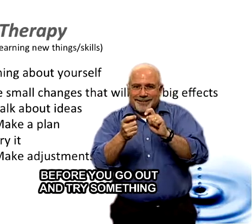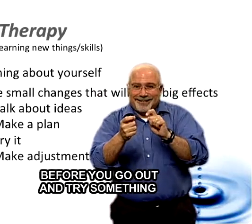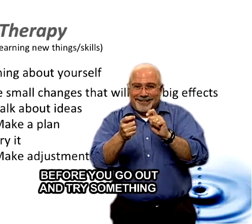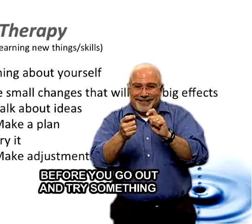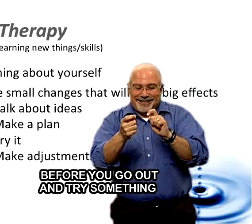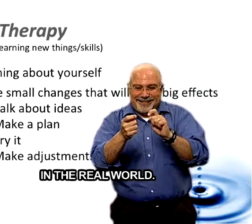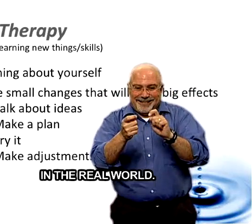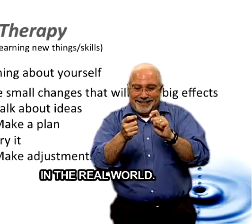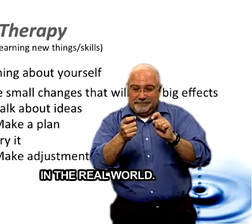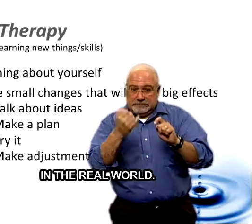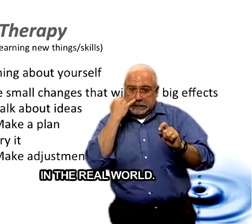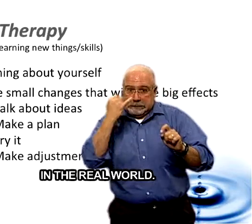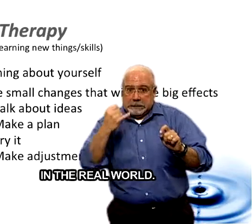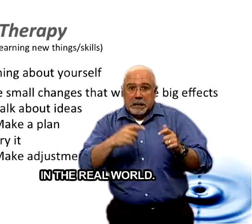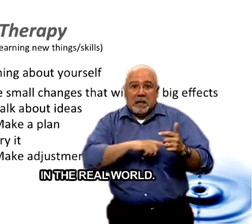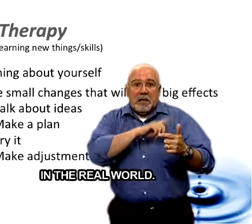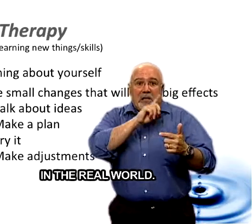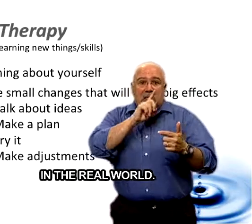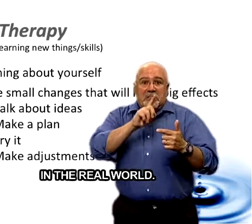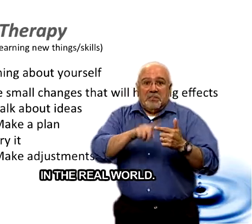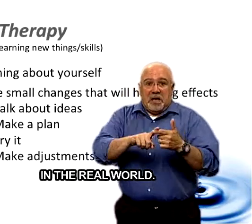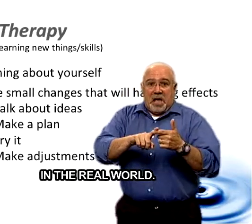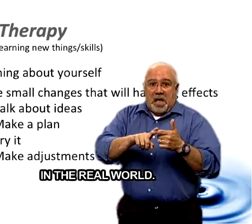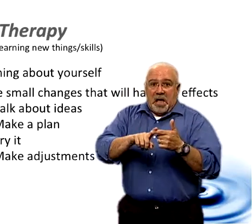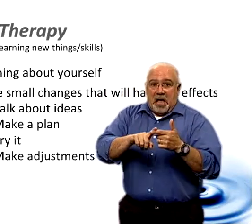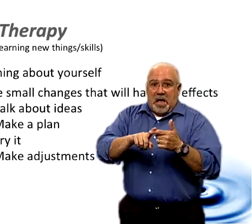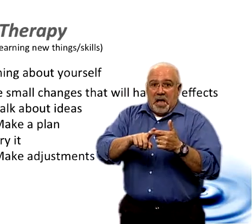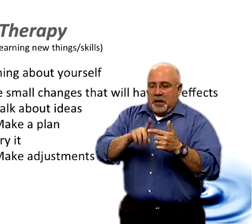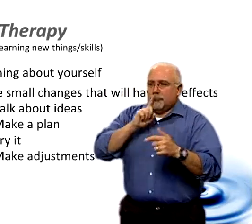out and try something in the real world.